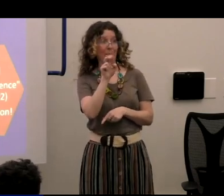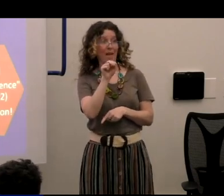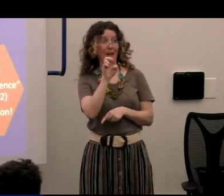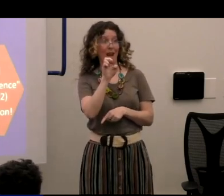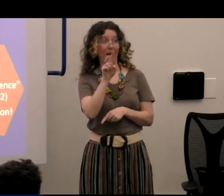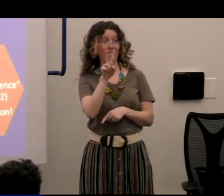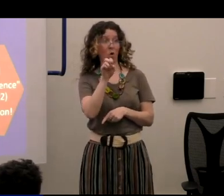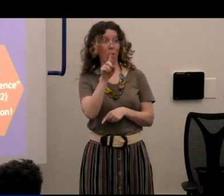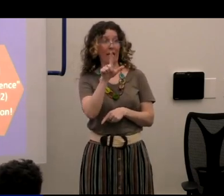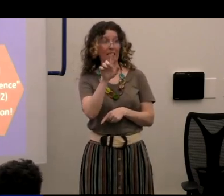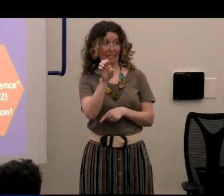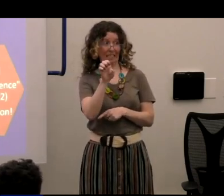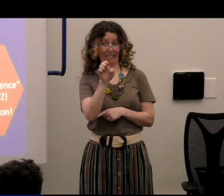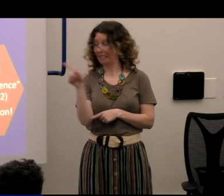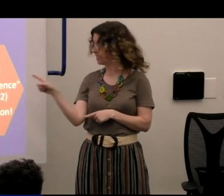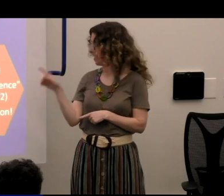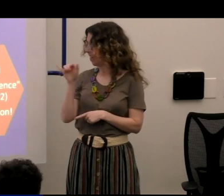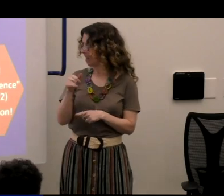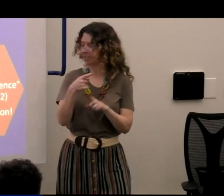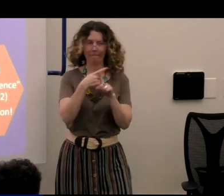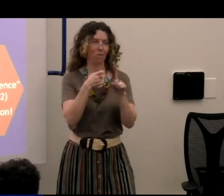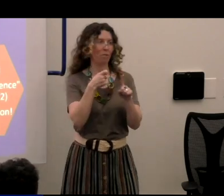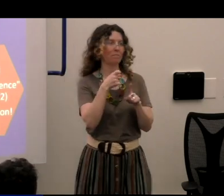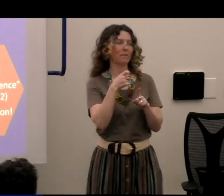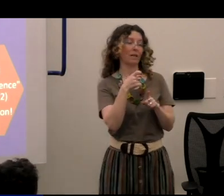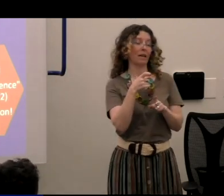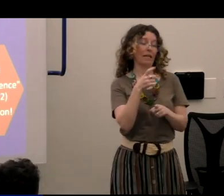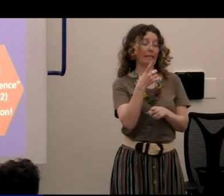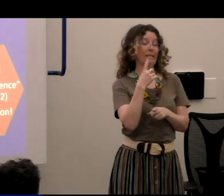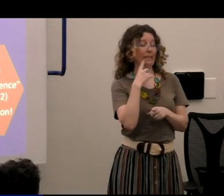Which comes back to this trope here called hearing benevolence.